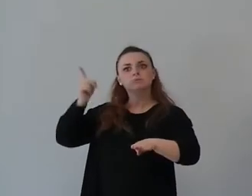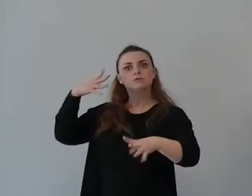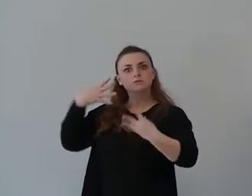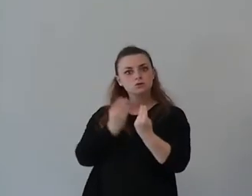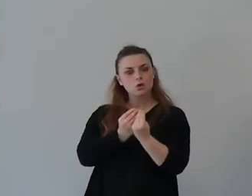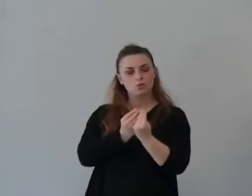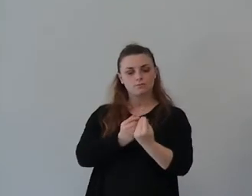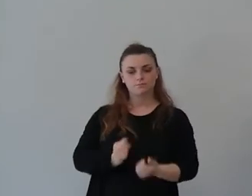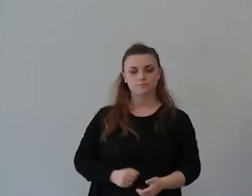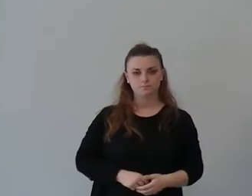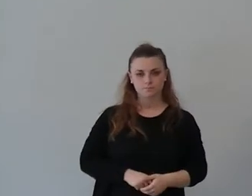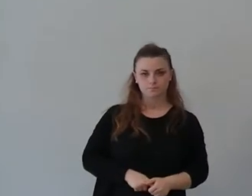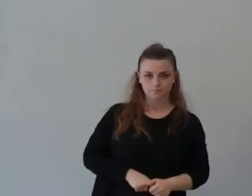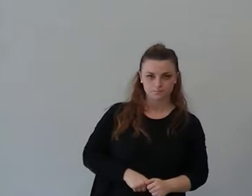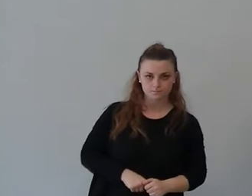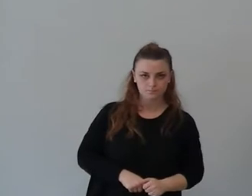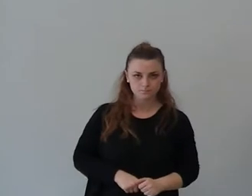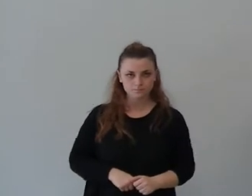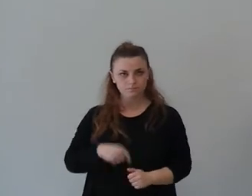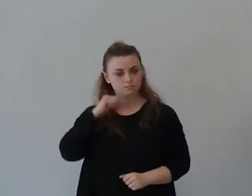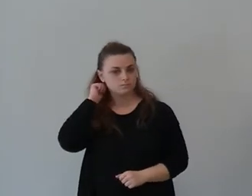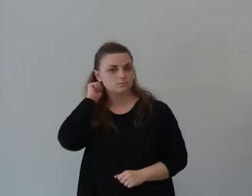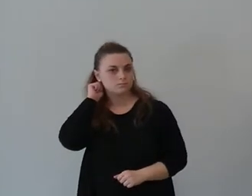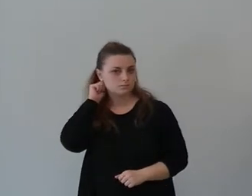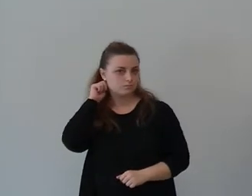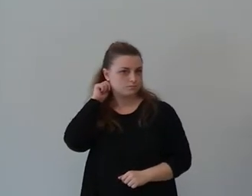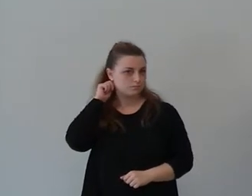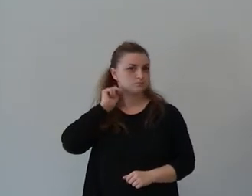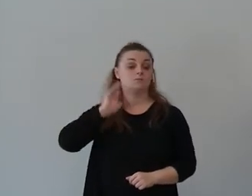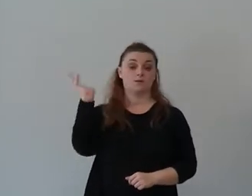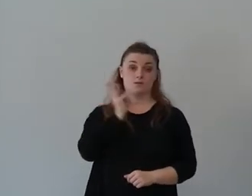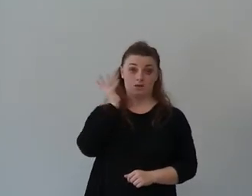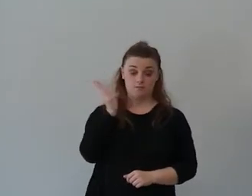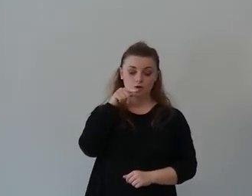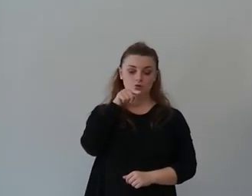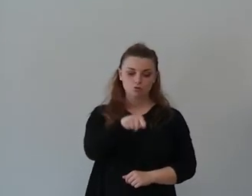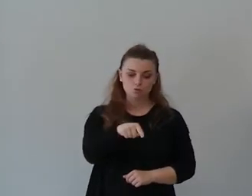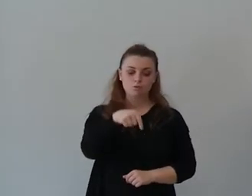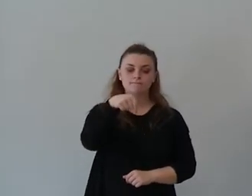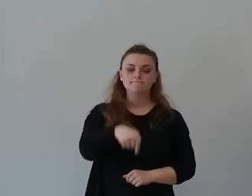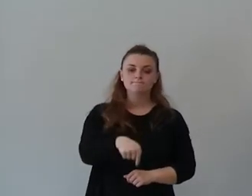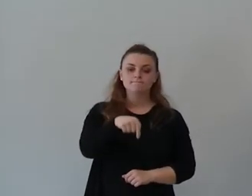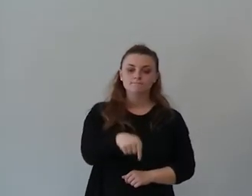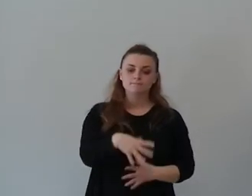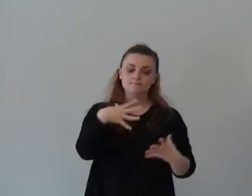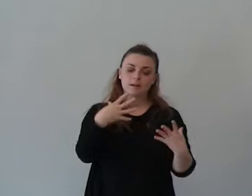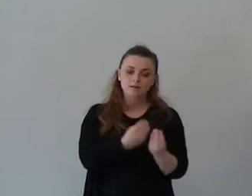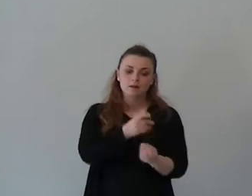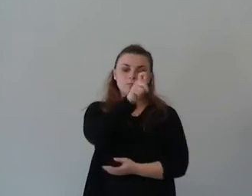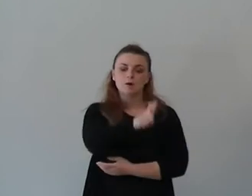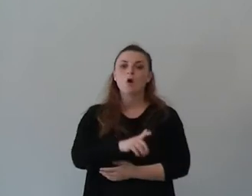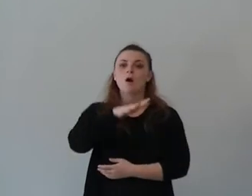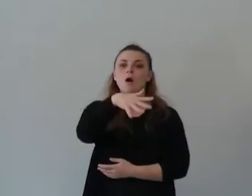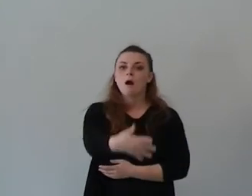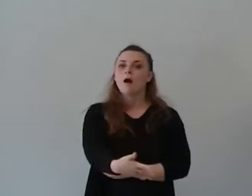life, se tu stai parlando nella vita di un altro, it will help you to grow in